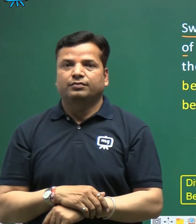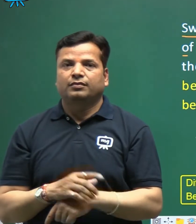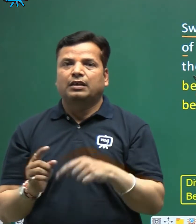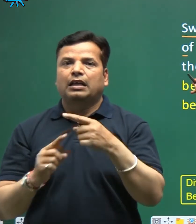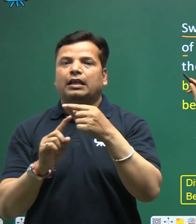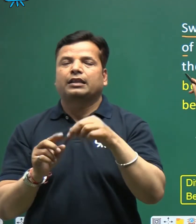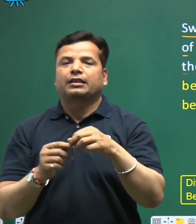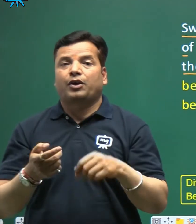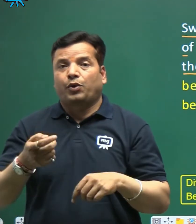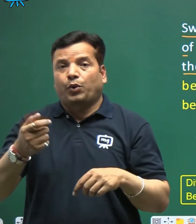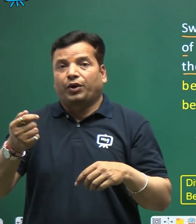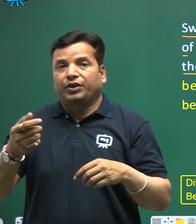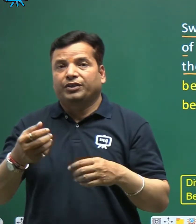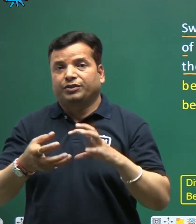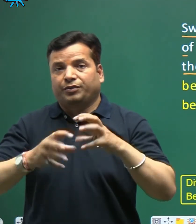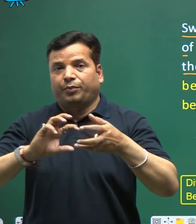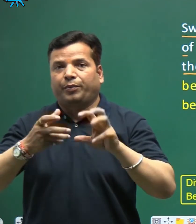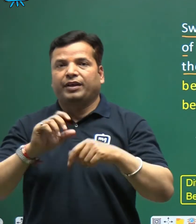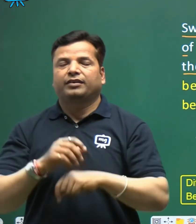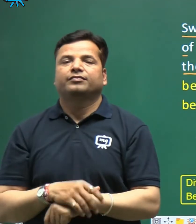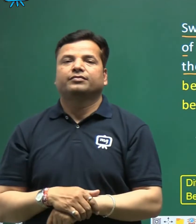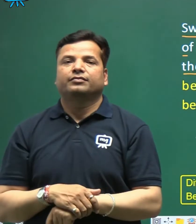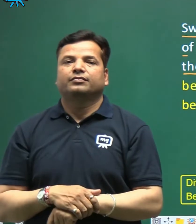the rich making